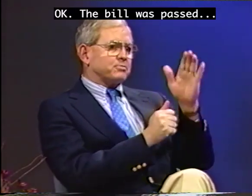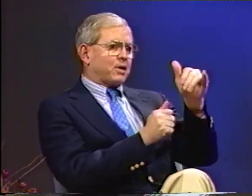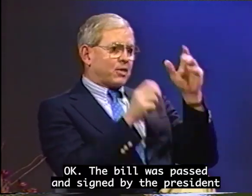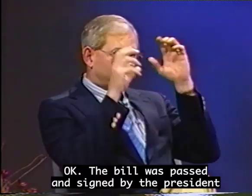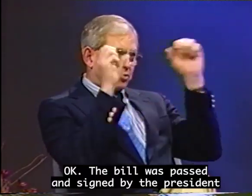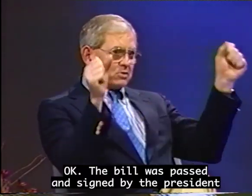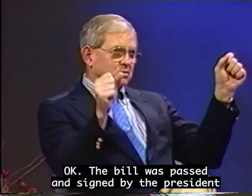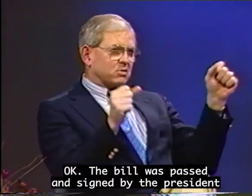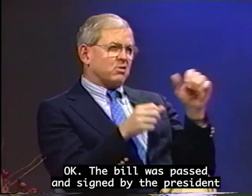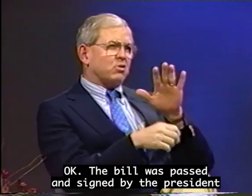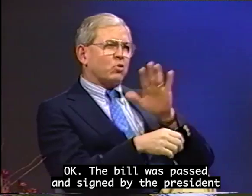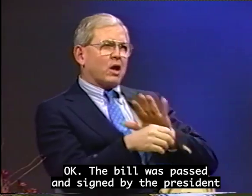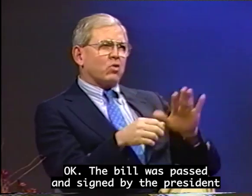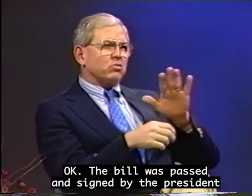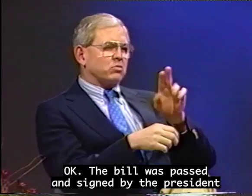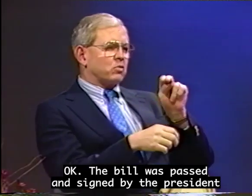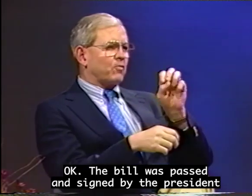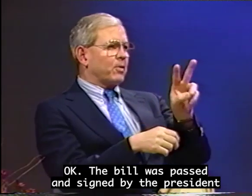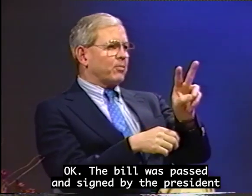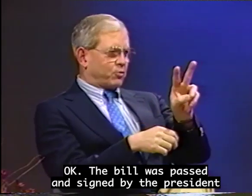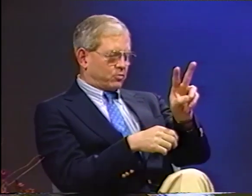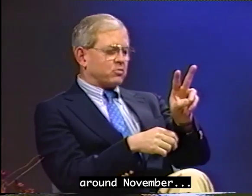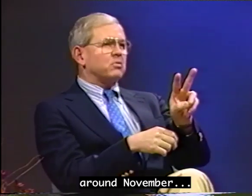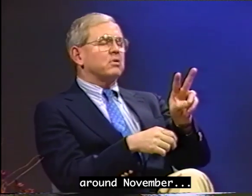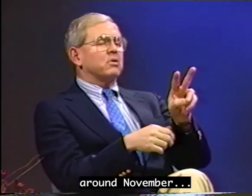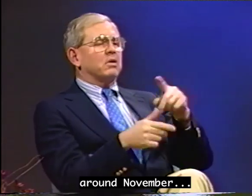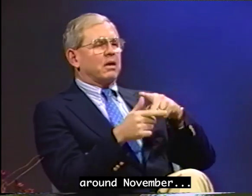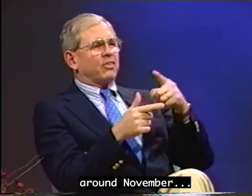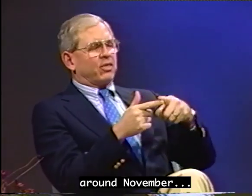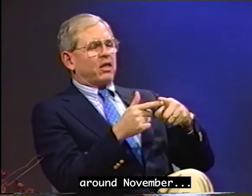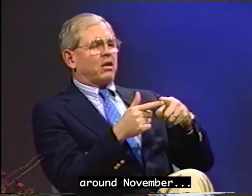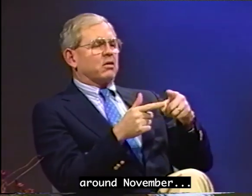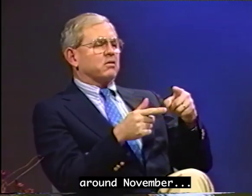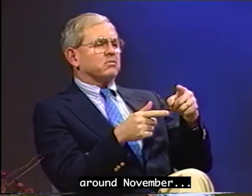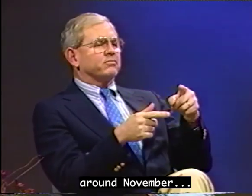Okay, the bill was passed and signed by the president around November.